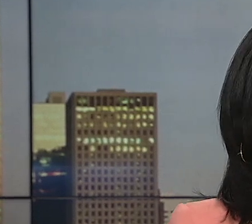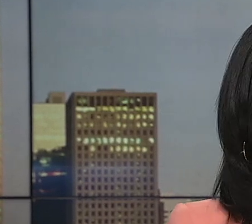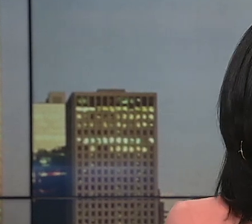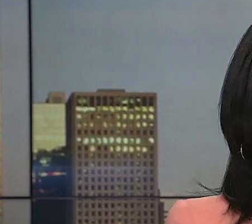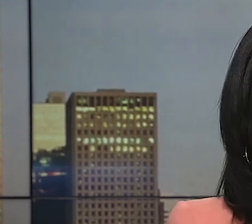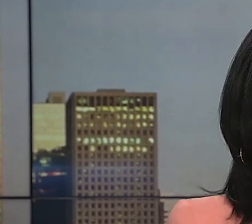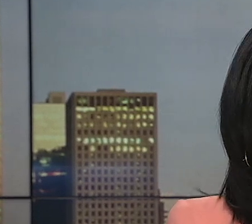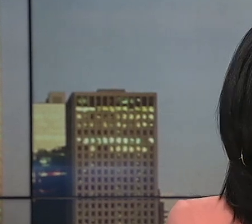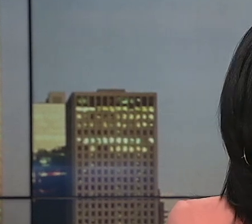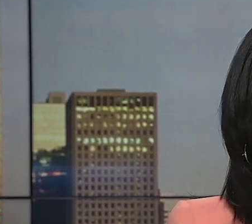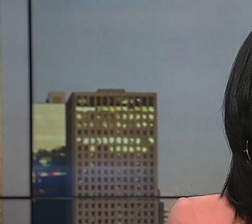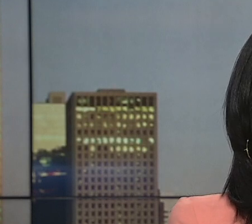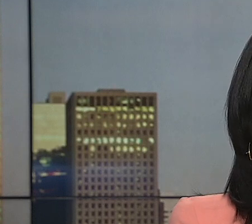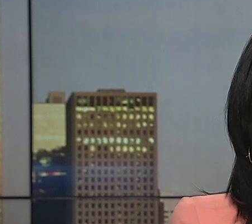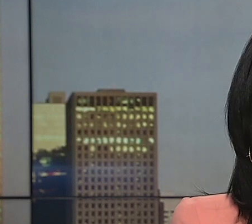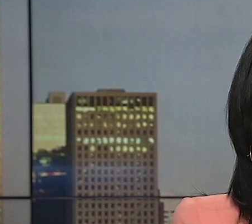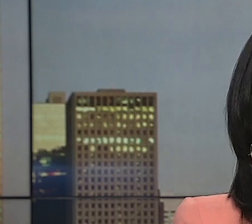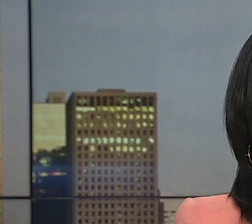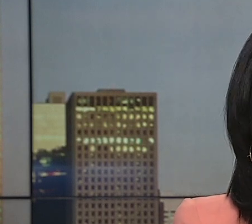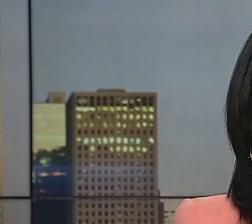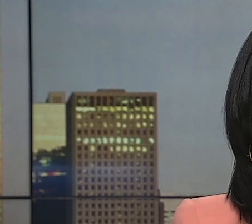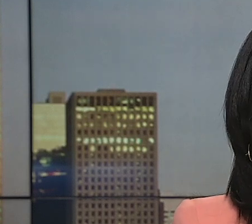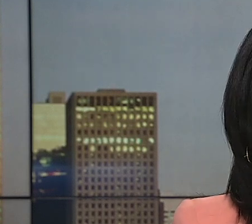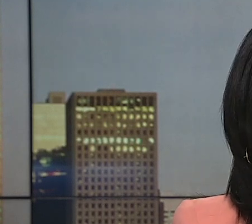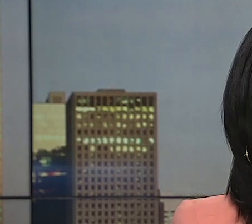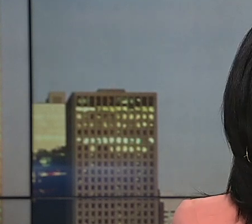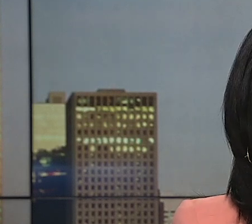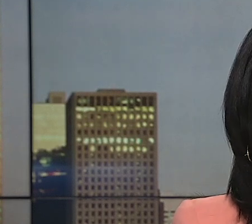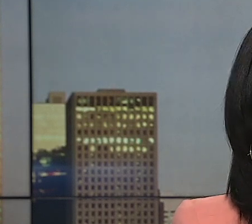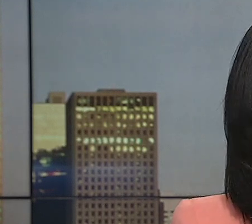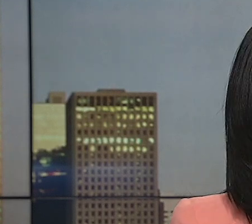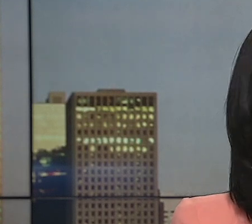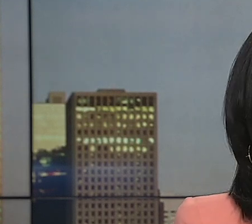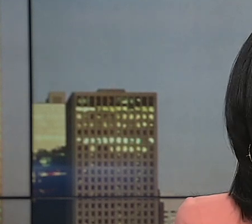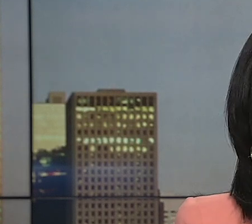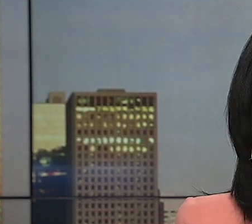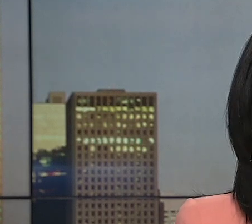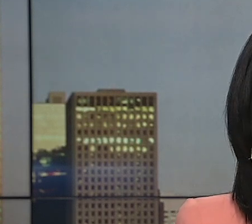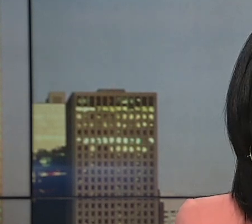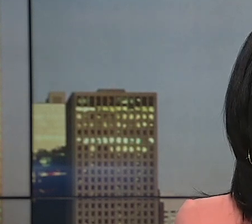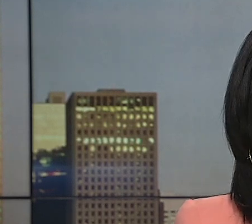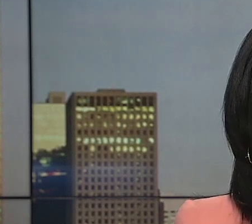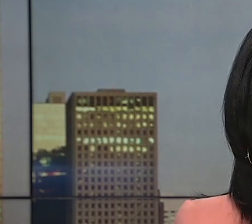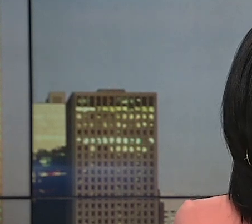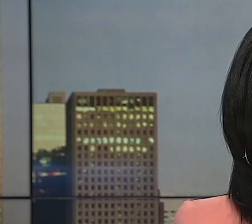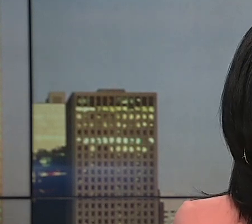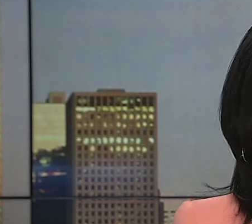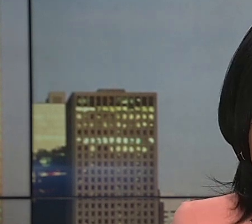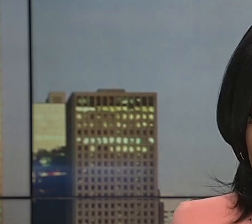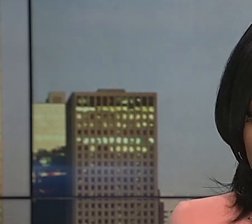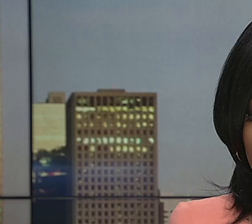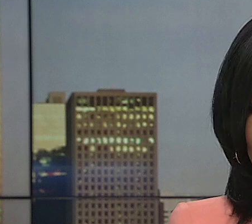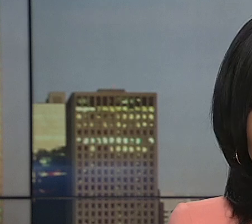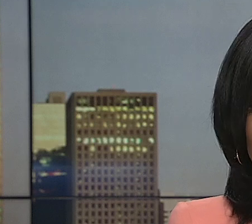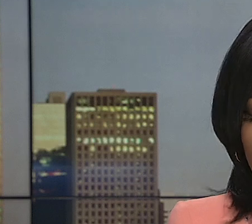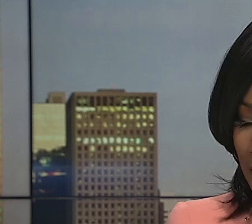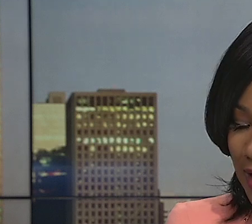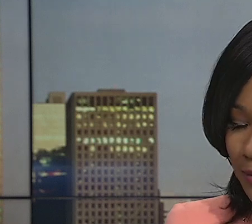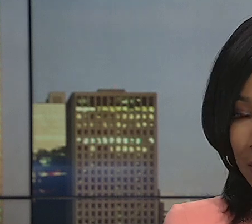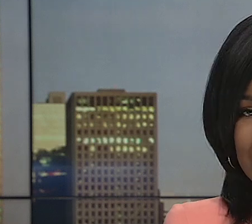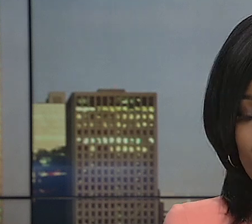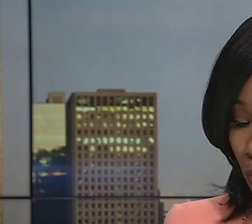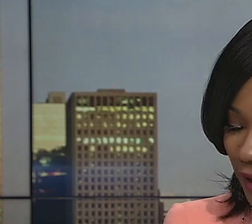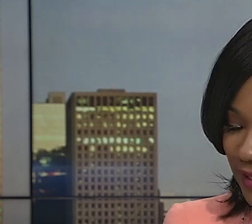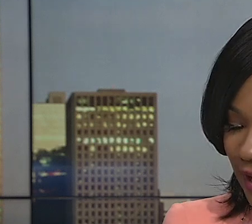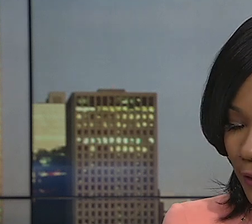the parks, do not touch the benches. Don't play basketball. Make sure you are exercising the social distancing guidelines that are